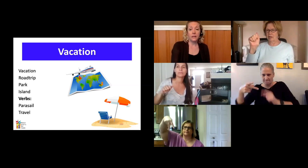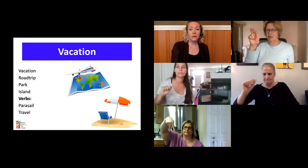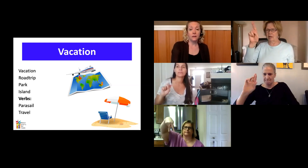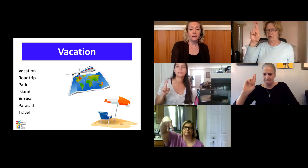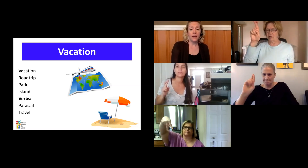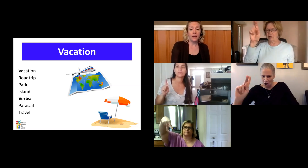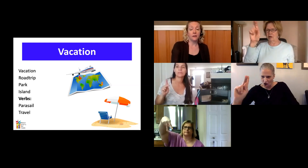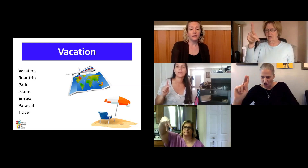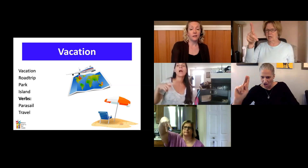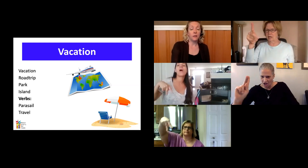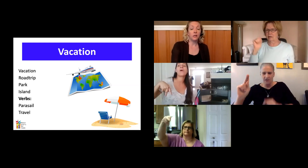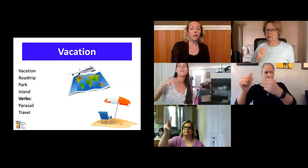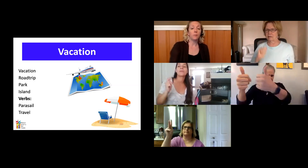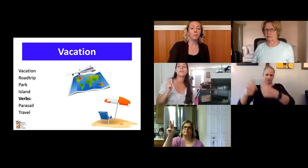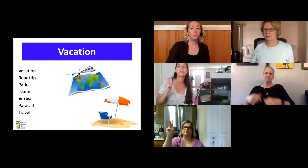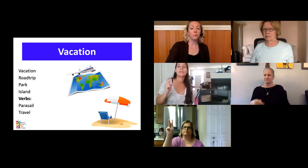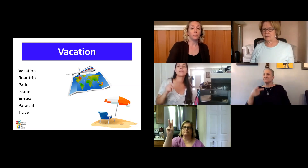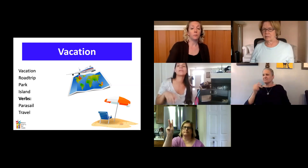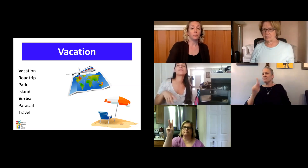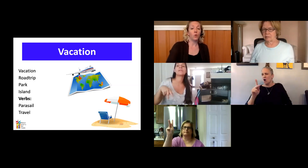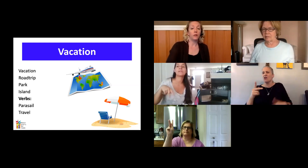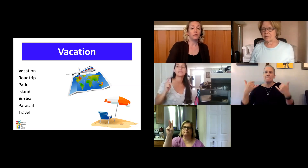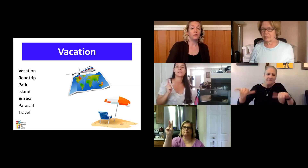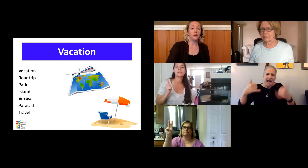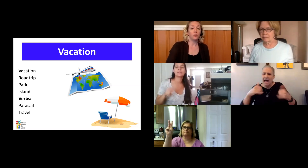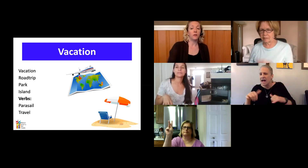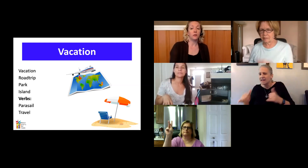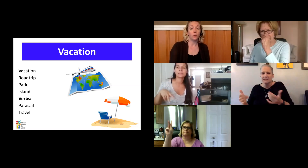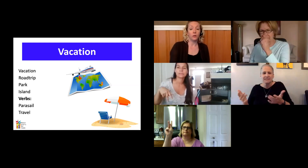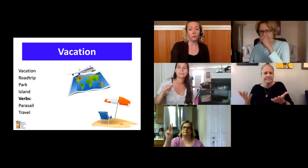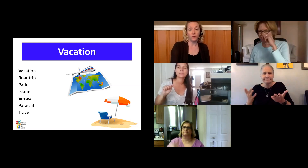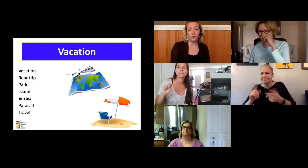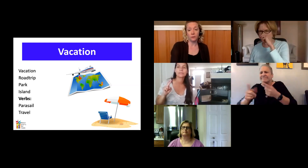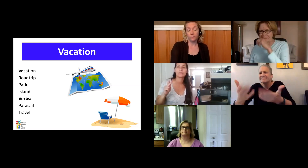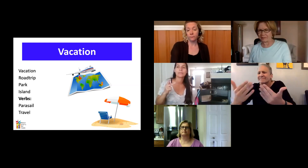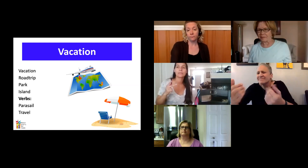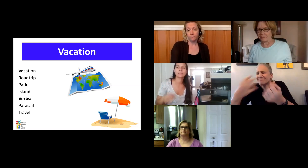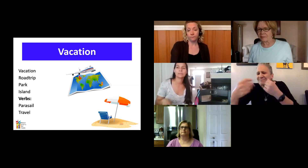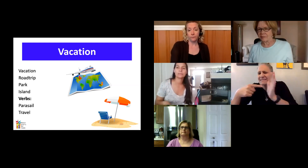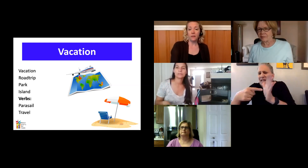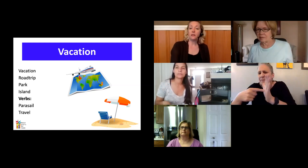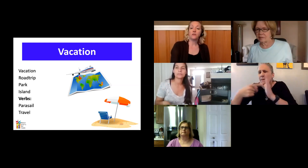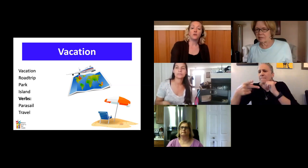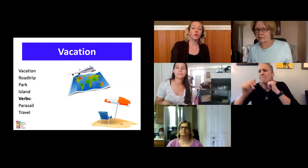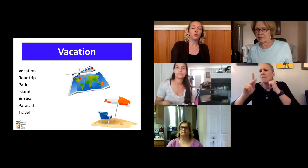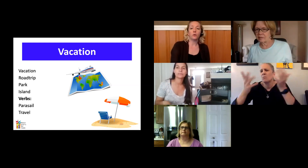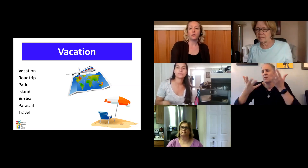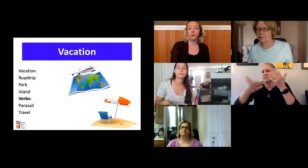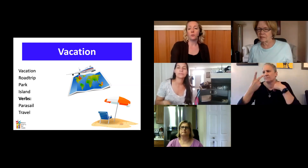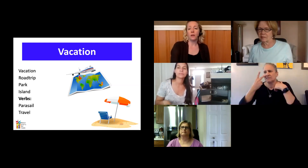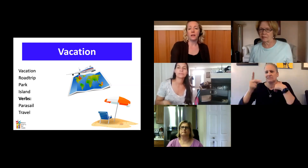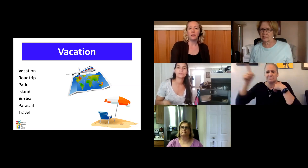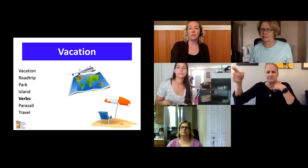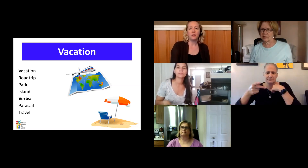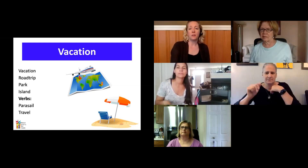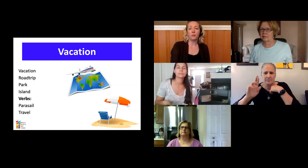P-K, same hand shape. One is downward facing, one is upward facing. And that's if, you know, you're going somewhere to play. Give me some